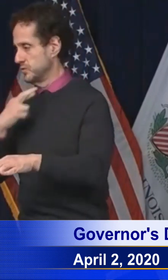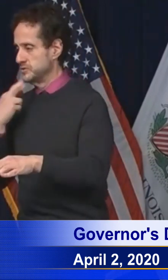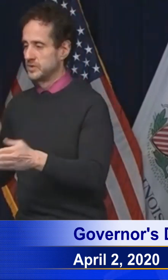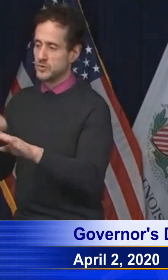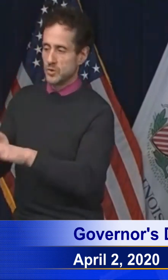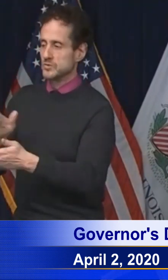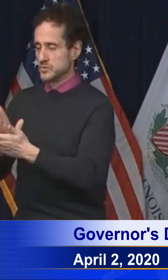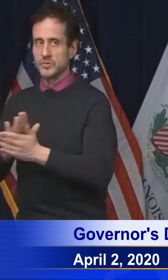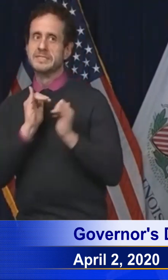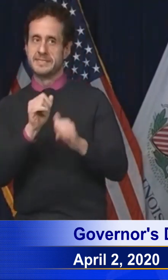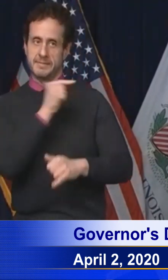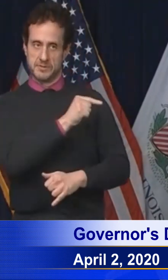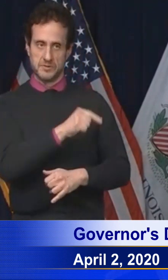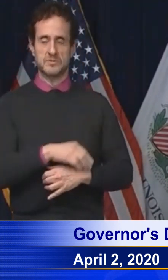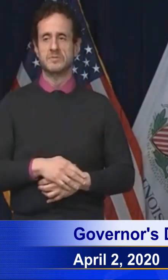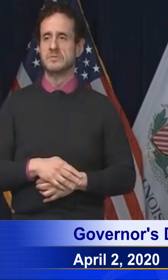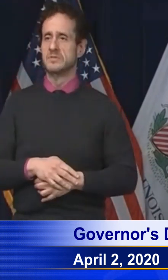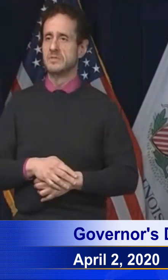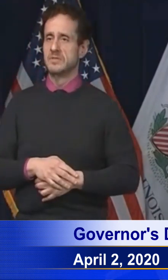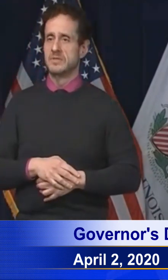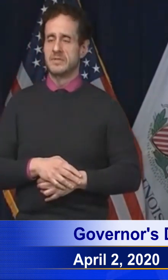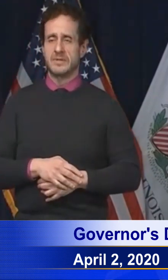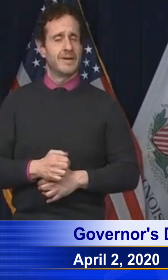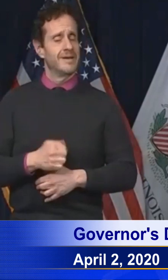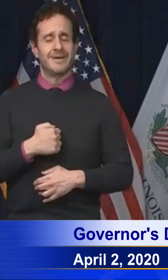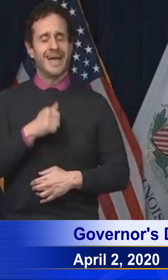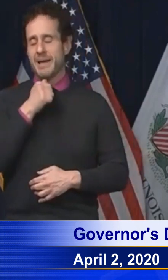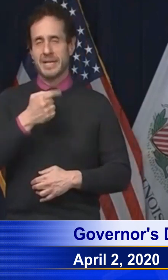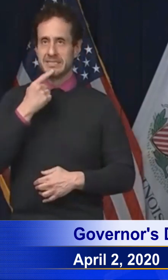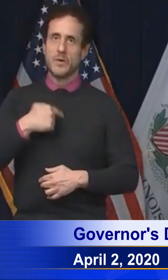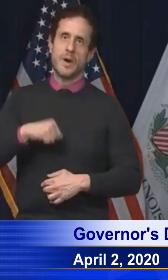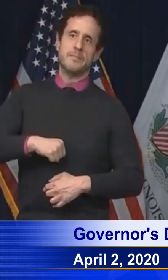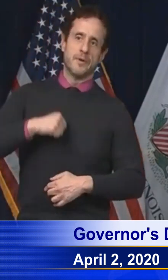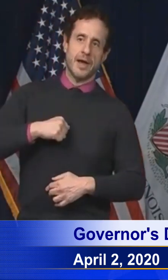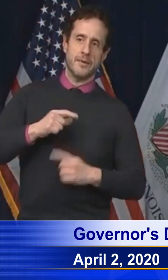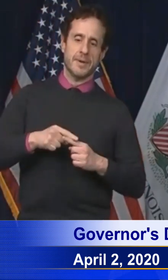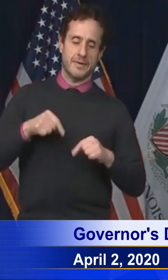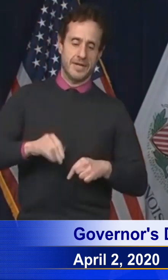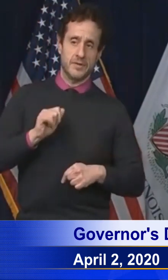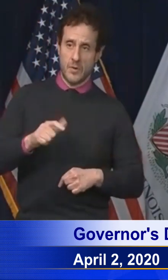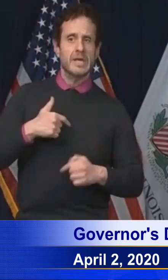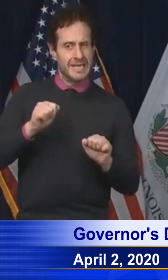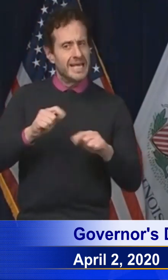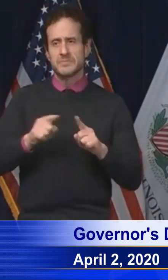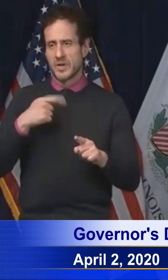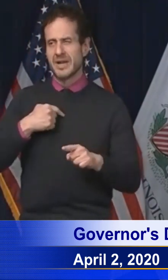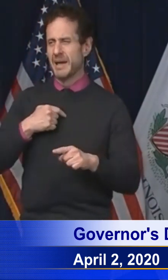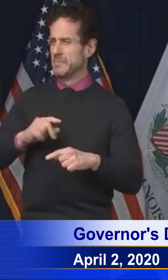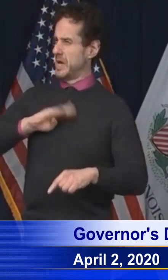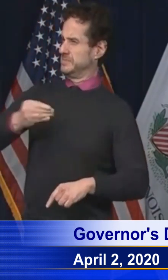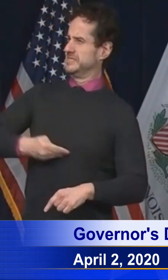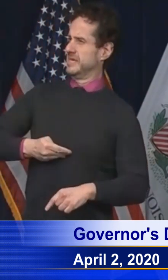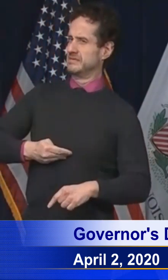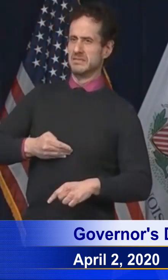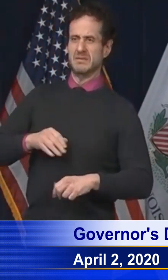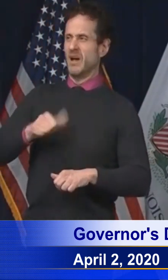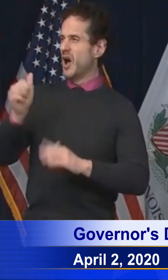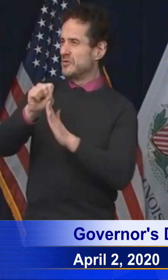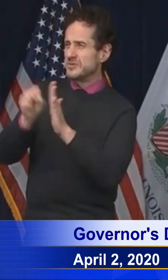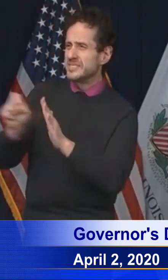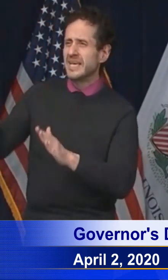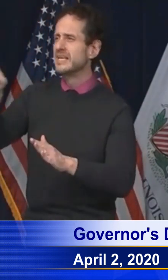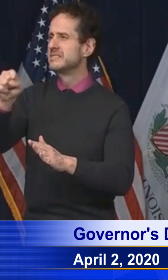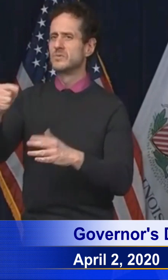others, but I'm honestly upset about the lack of early action on a national basis. This will go down